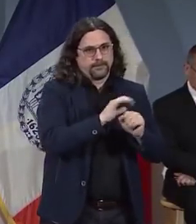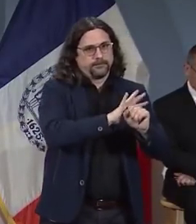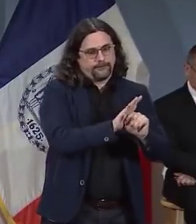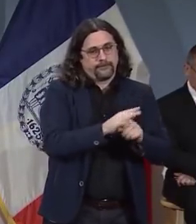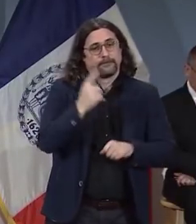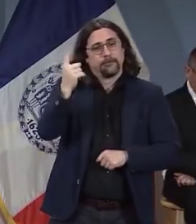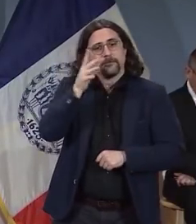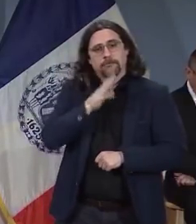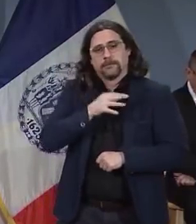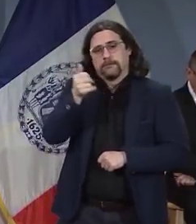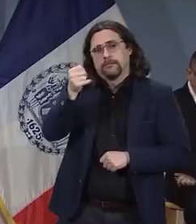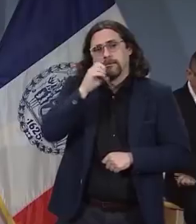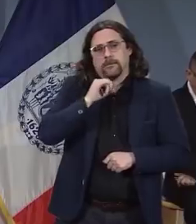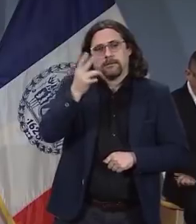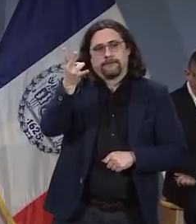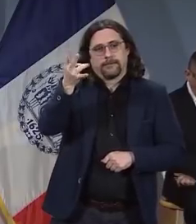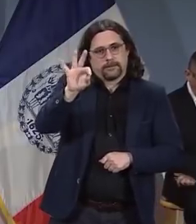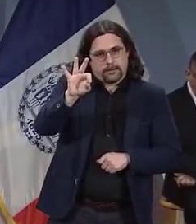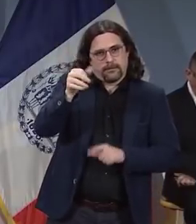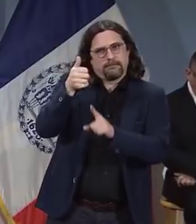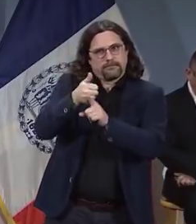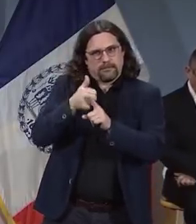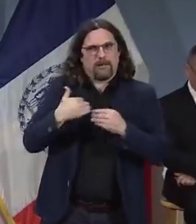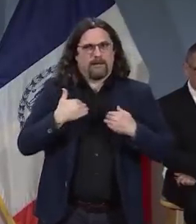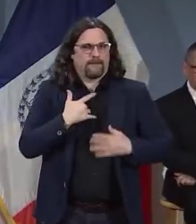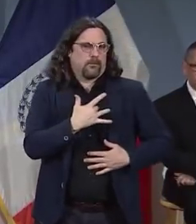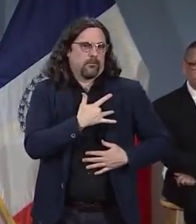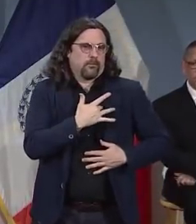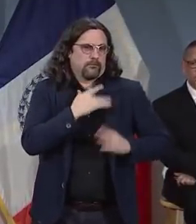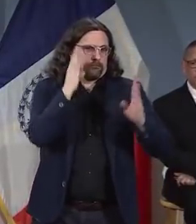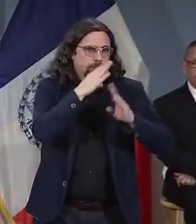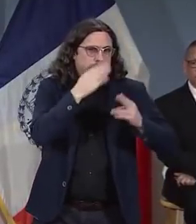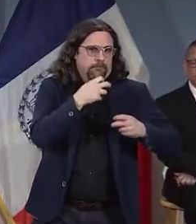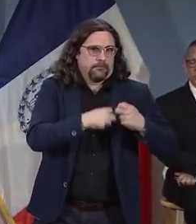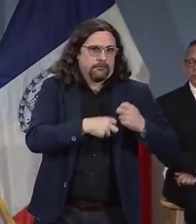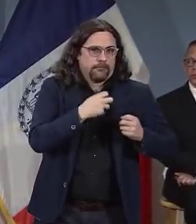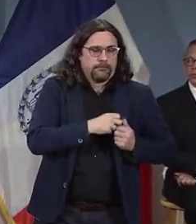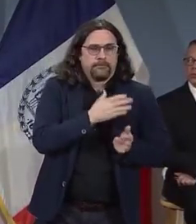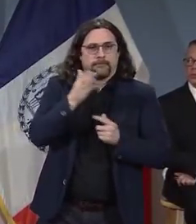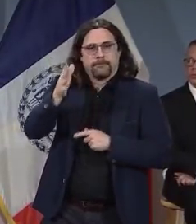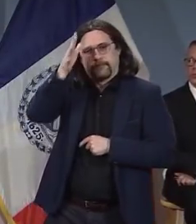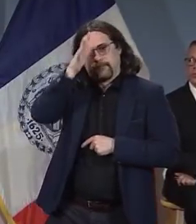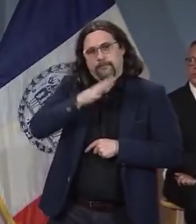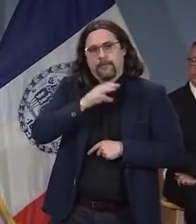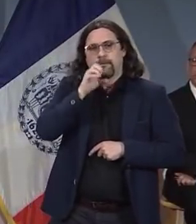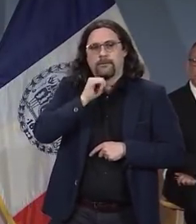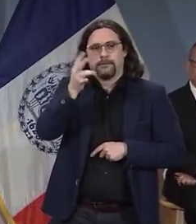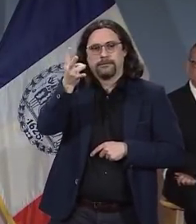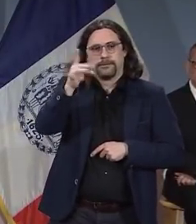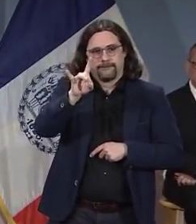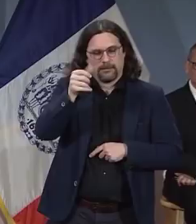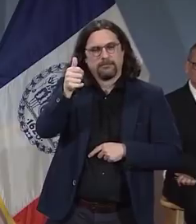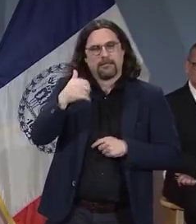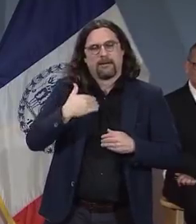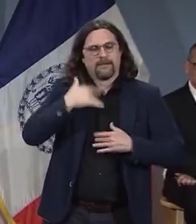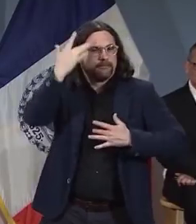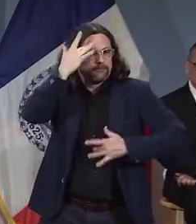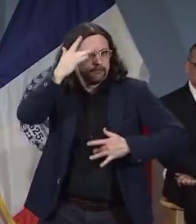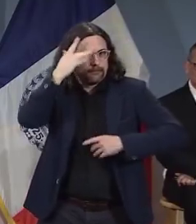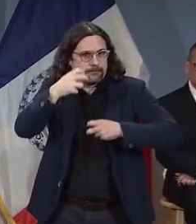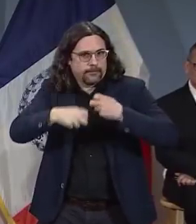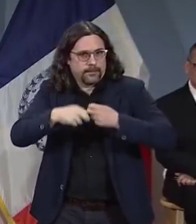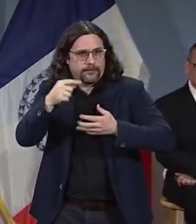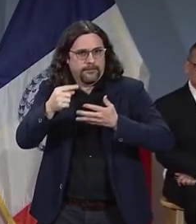A 78-year-old man who had multiple pre-existing conditions. A 56-year-old man who had